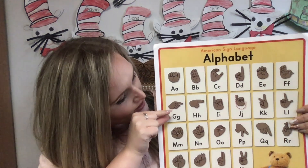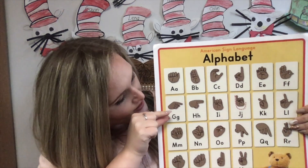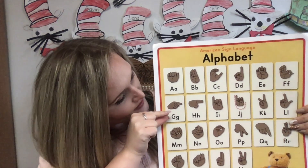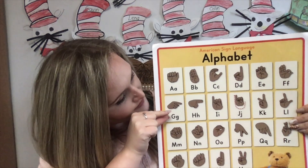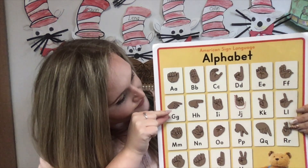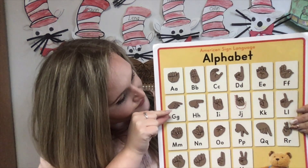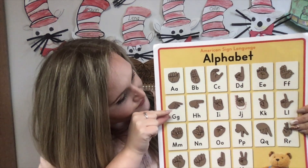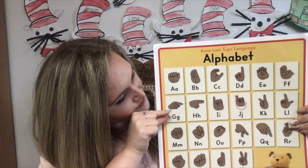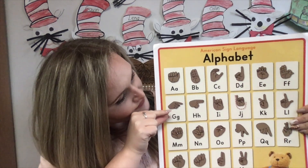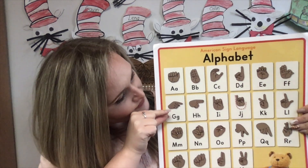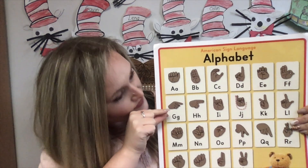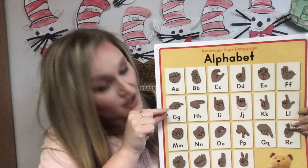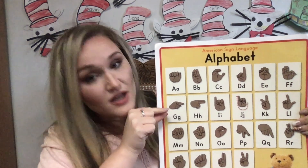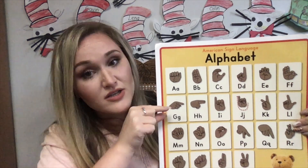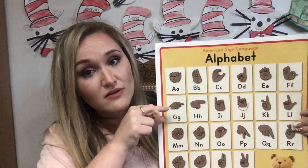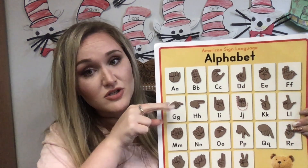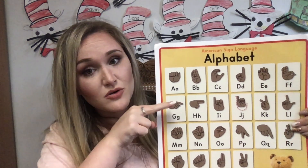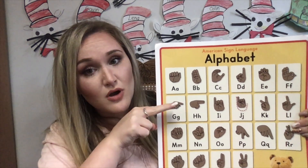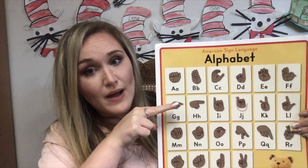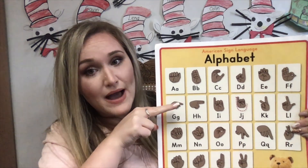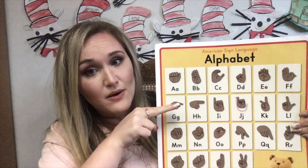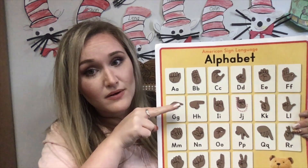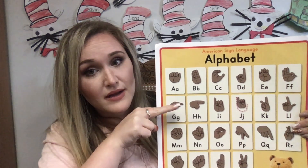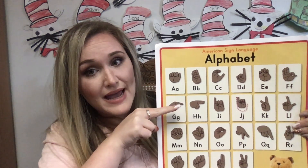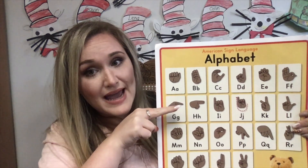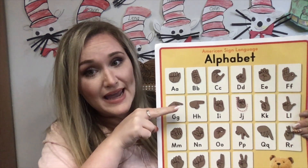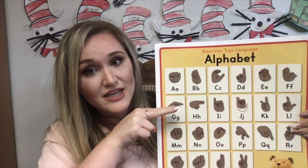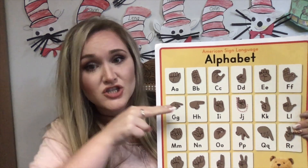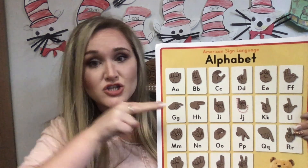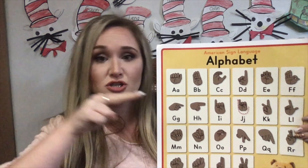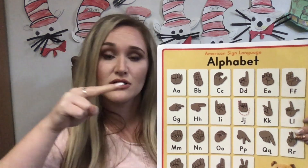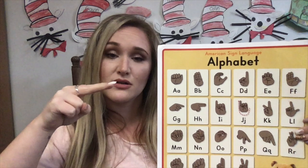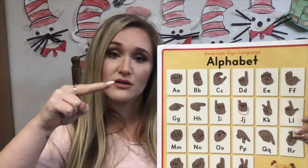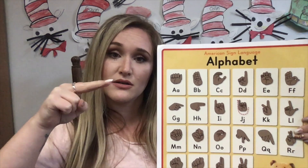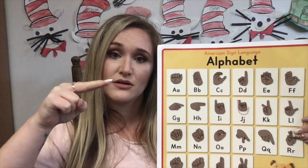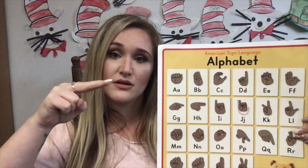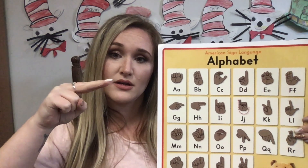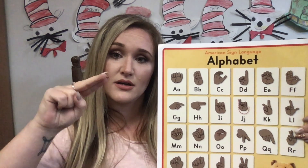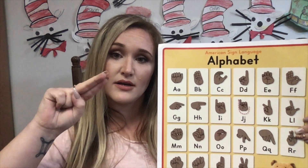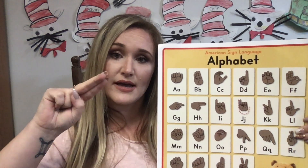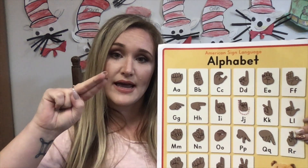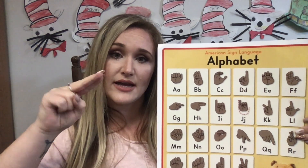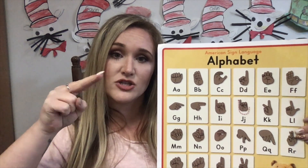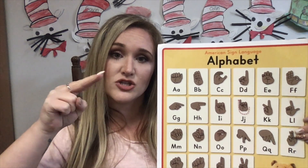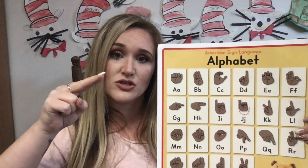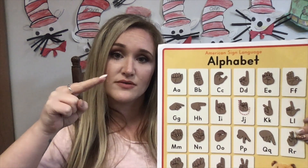G. Now 2 go out. H. H.